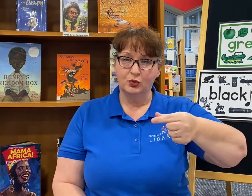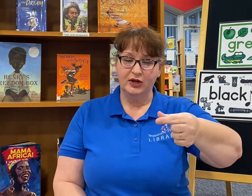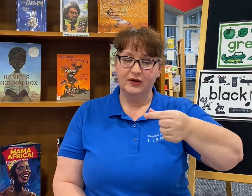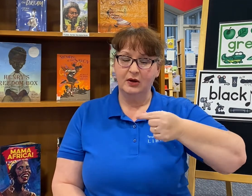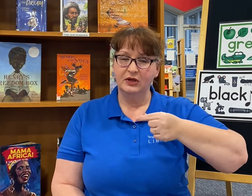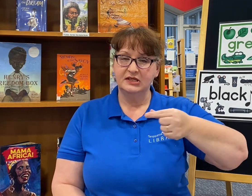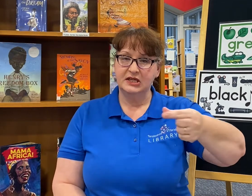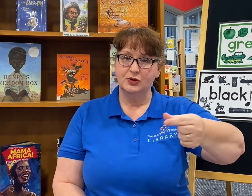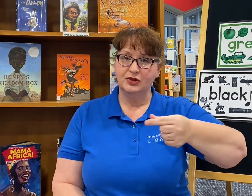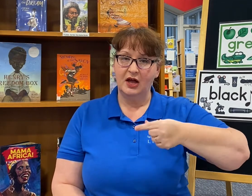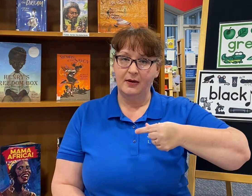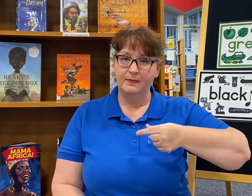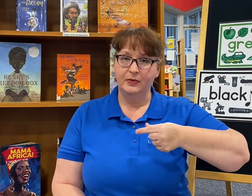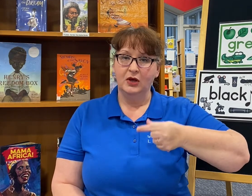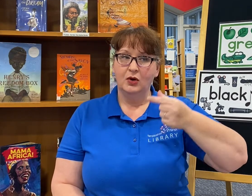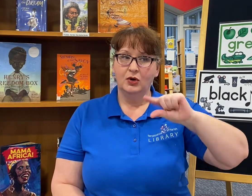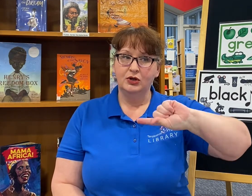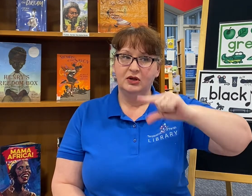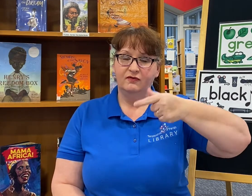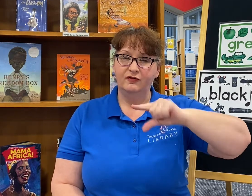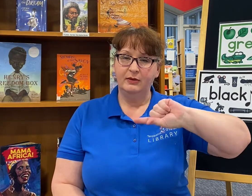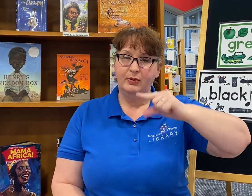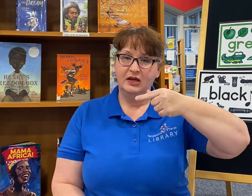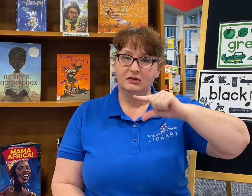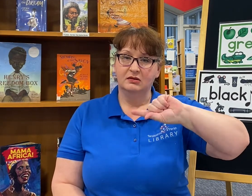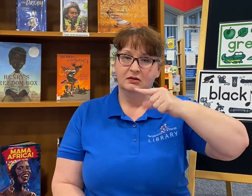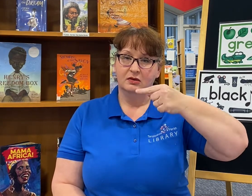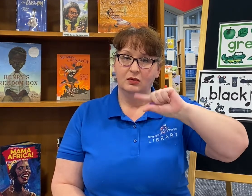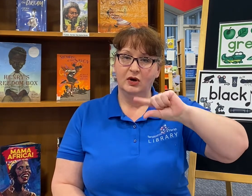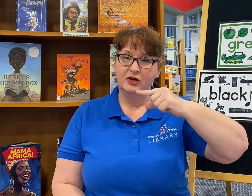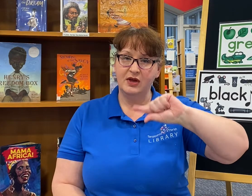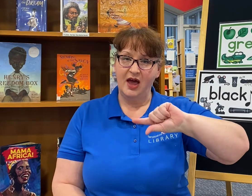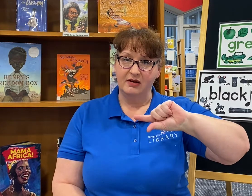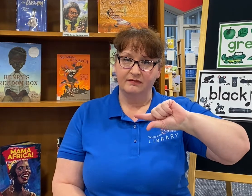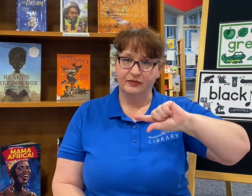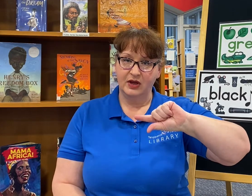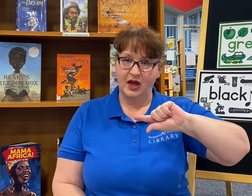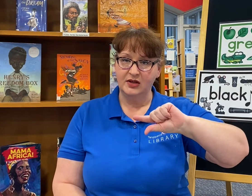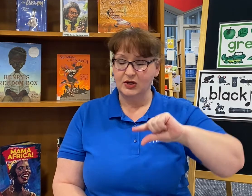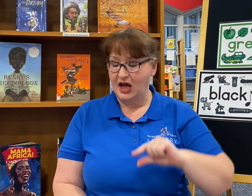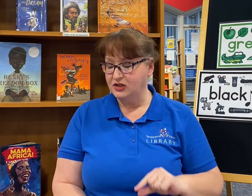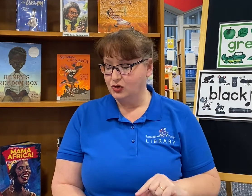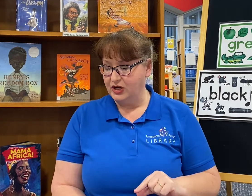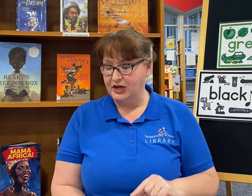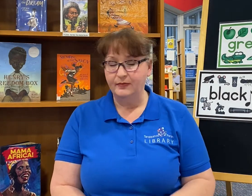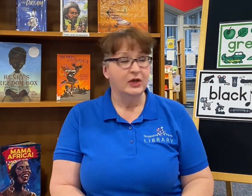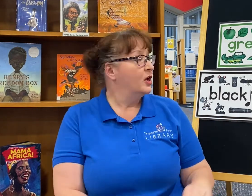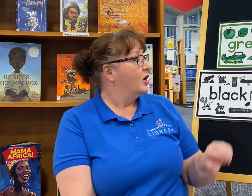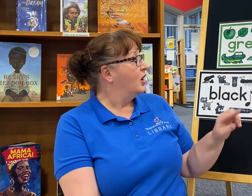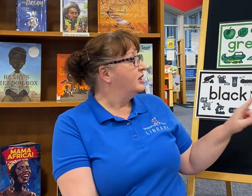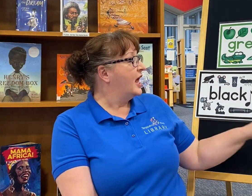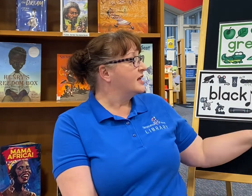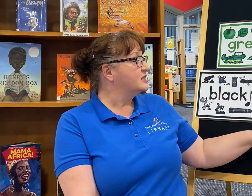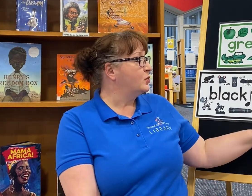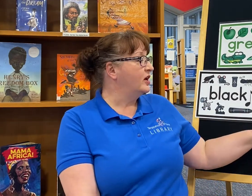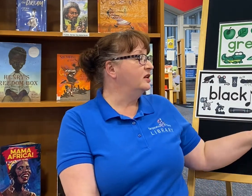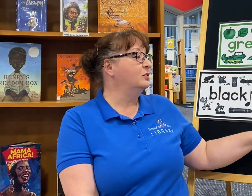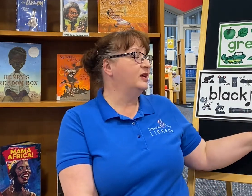you can't really see your thumb, or you can flip it where you can, okay? So that's green. Our next one we